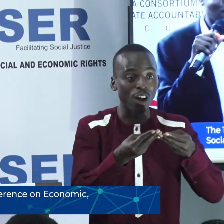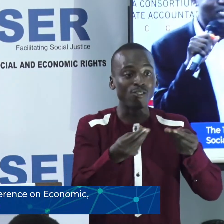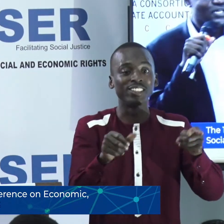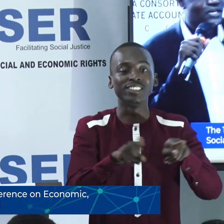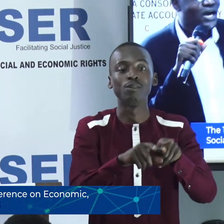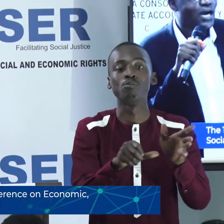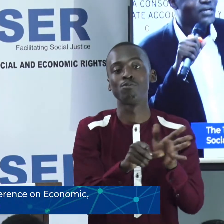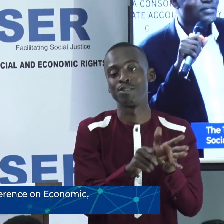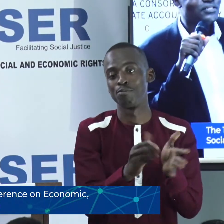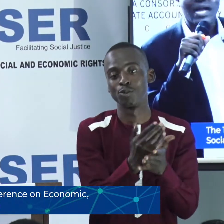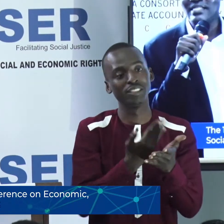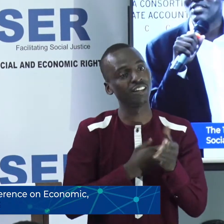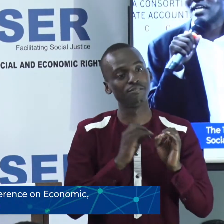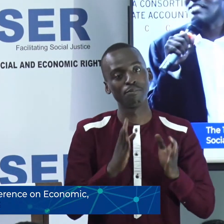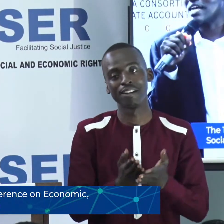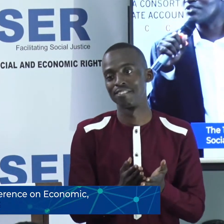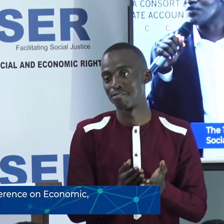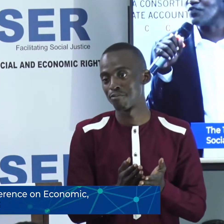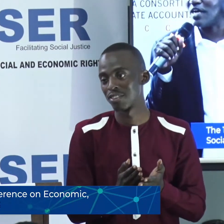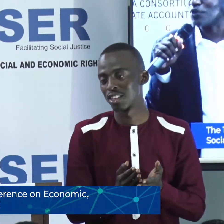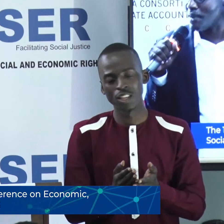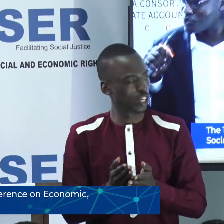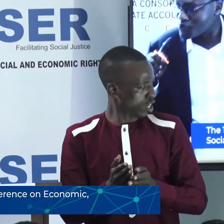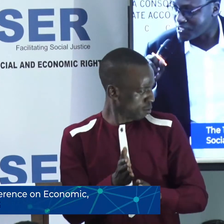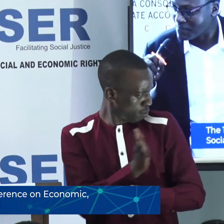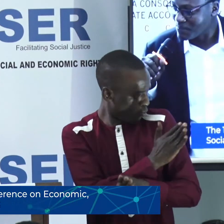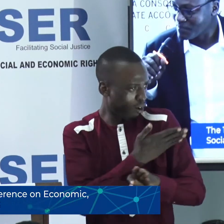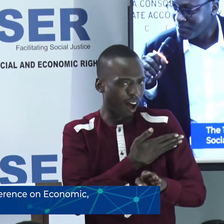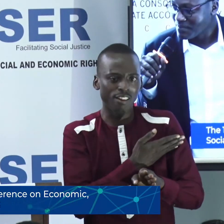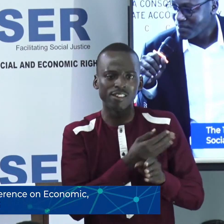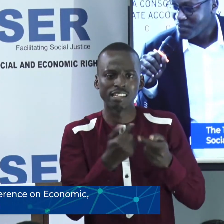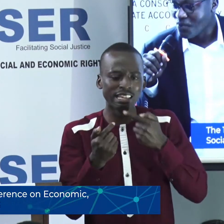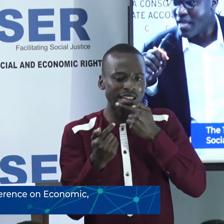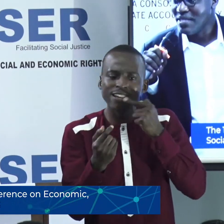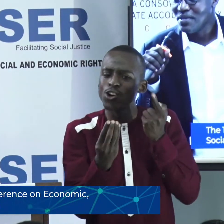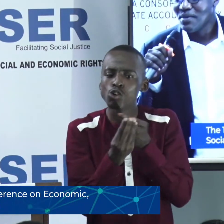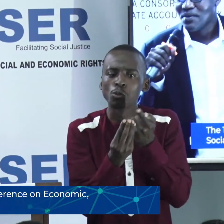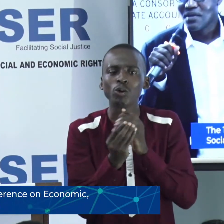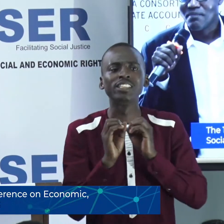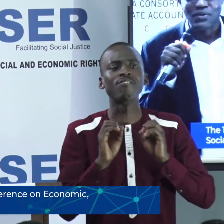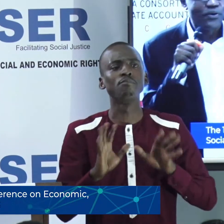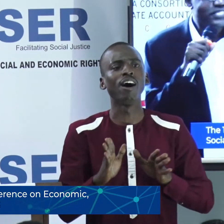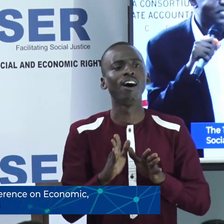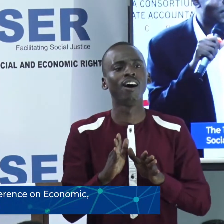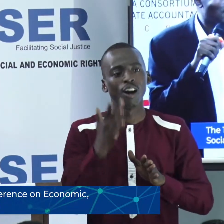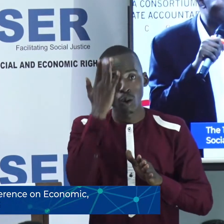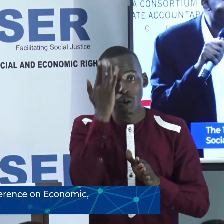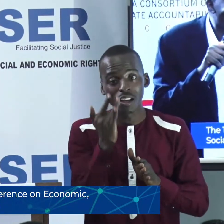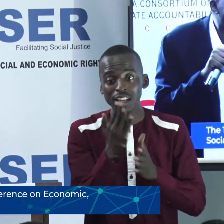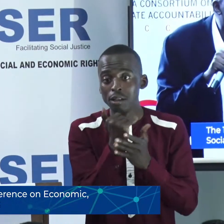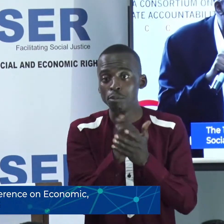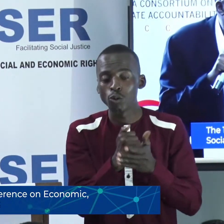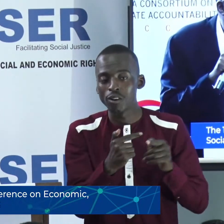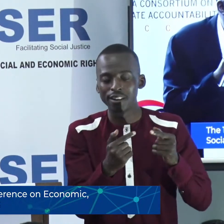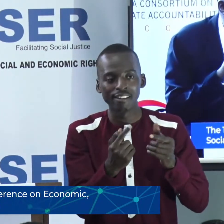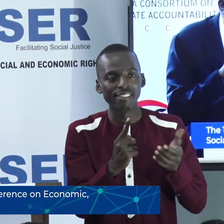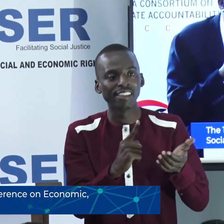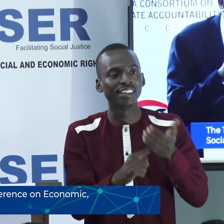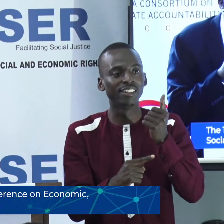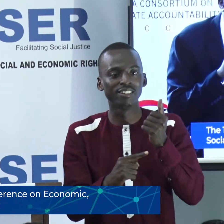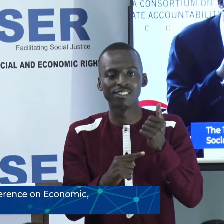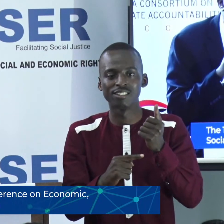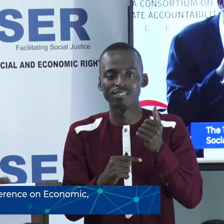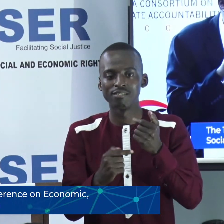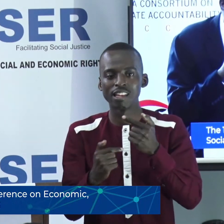it. They had a scarcity of tomatoes. Why? Because they get their tomatoes from